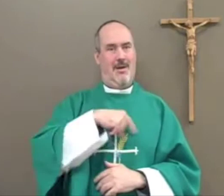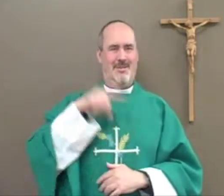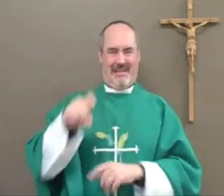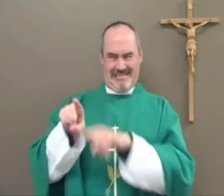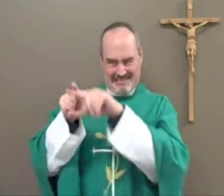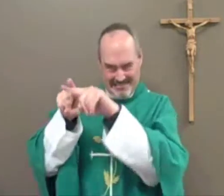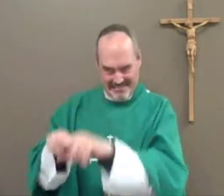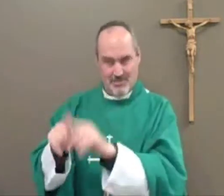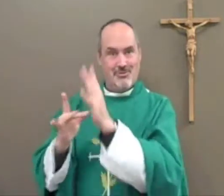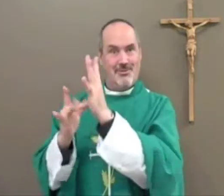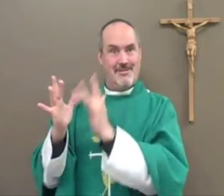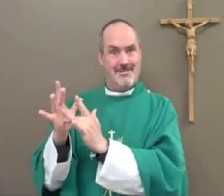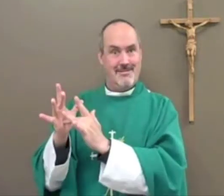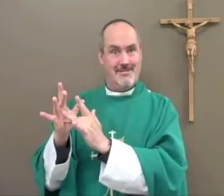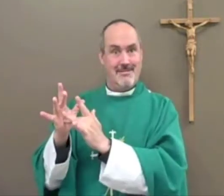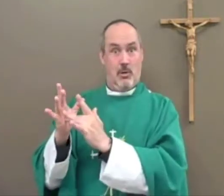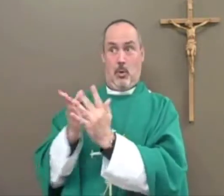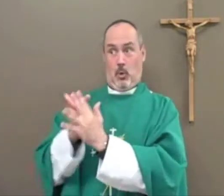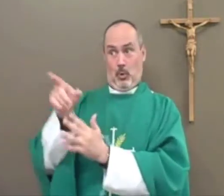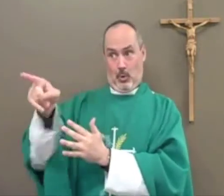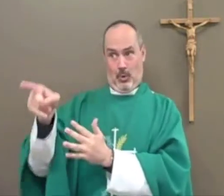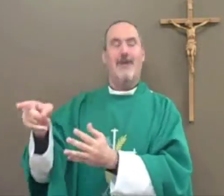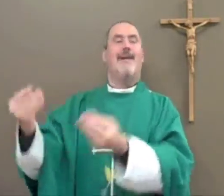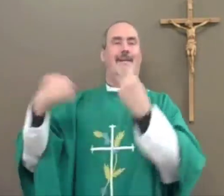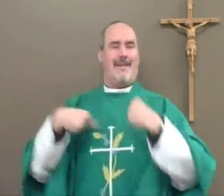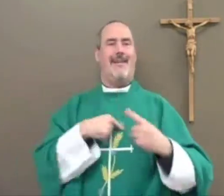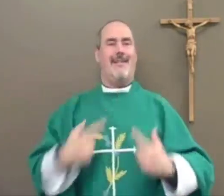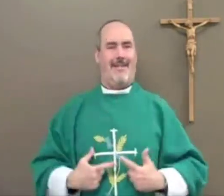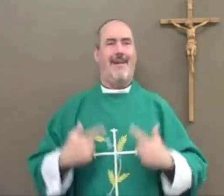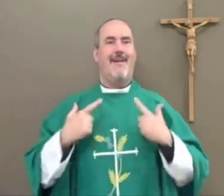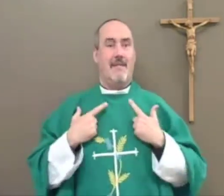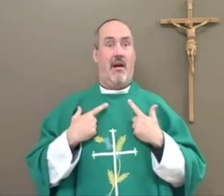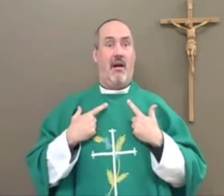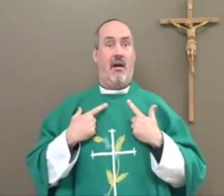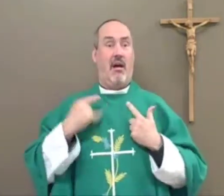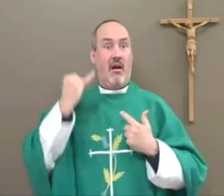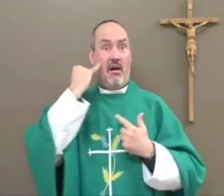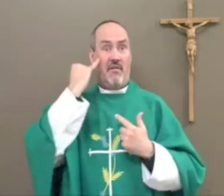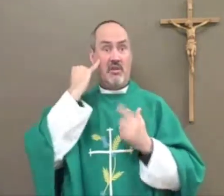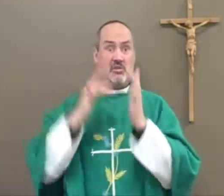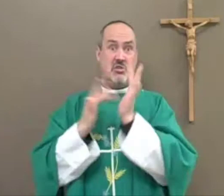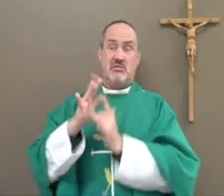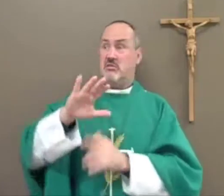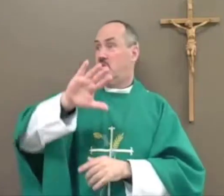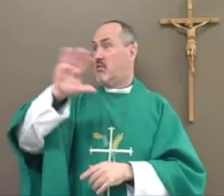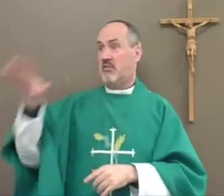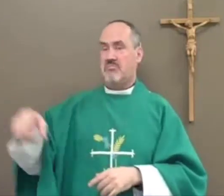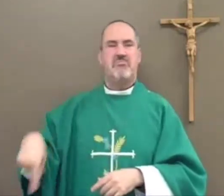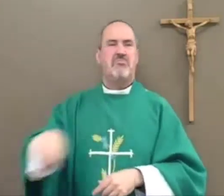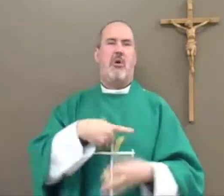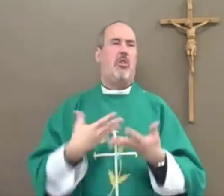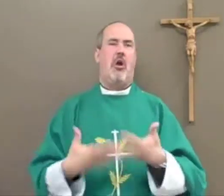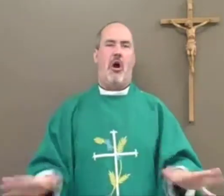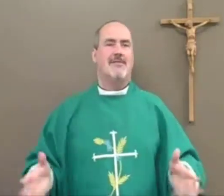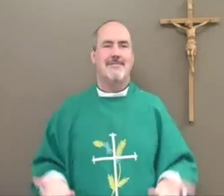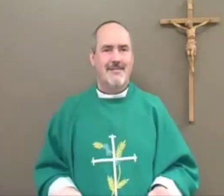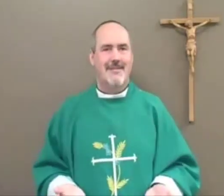the same thing with Jesus. We rely on Jesus to give us life. If we didn't have Jesus, we would